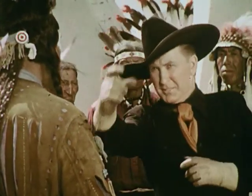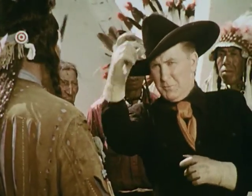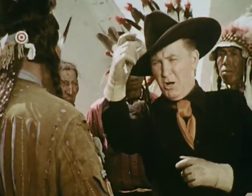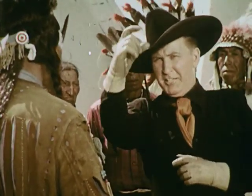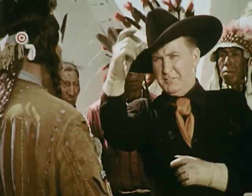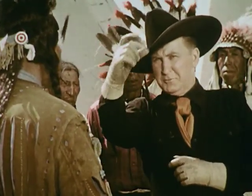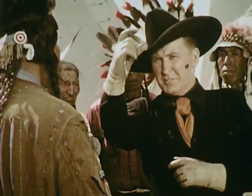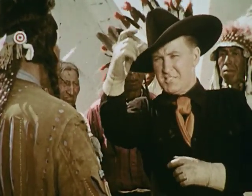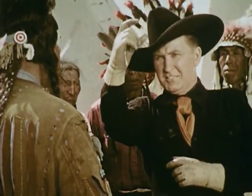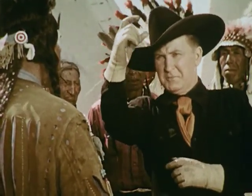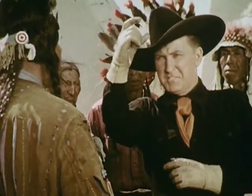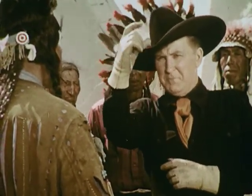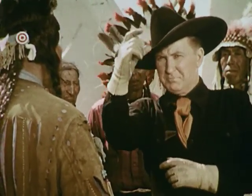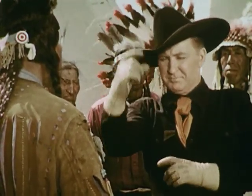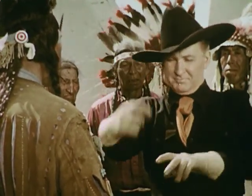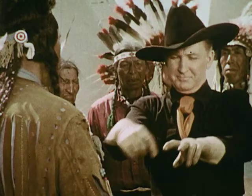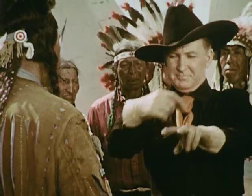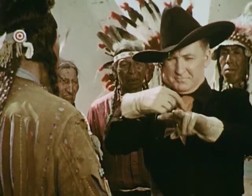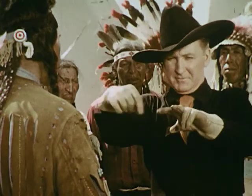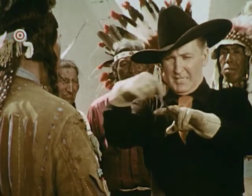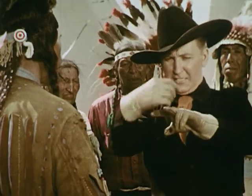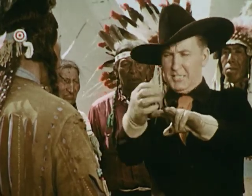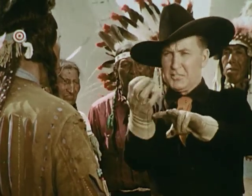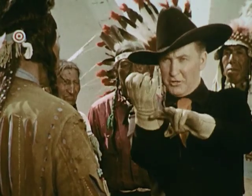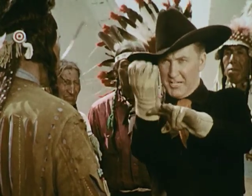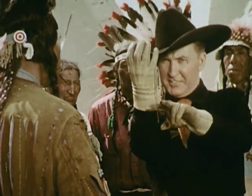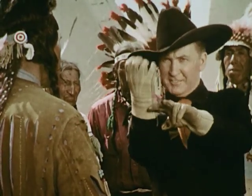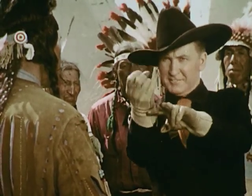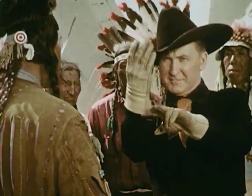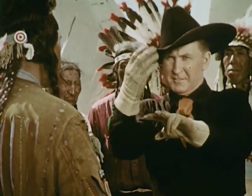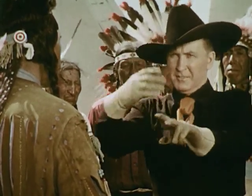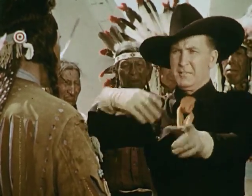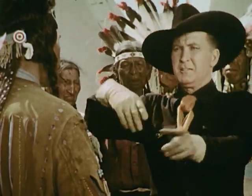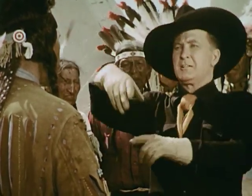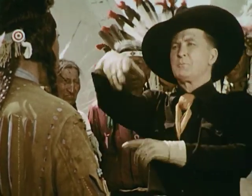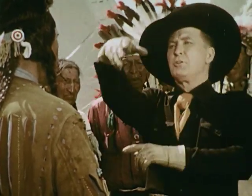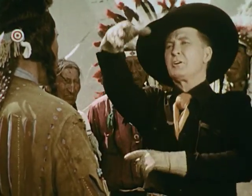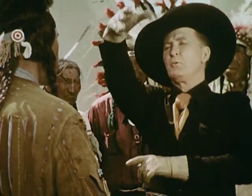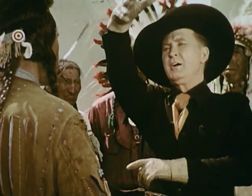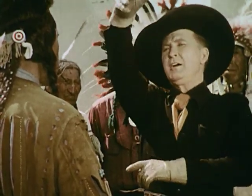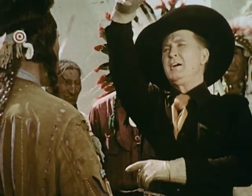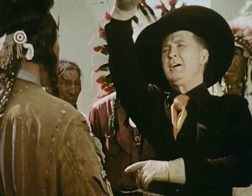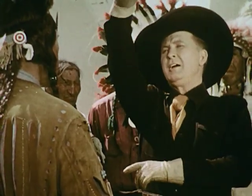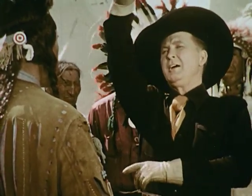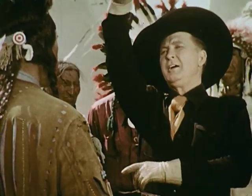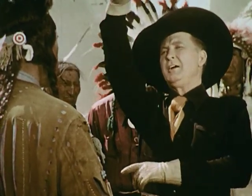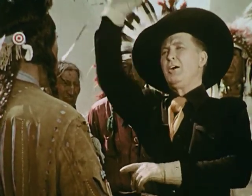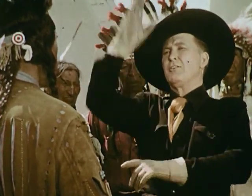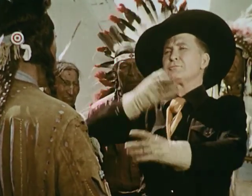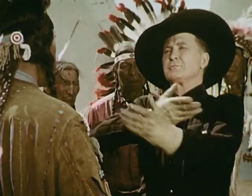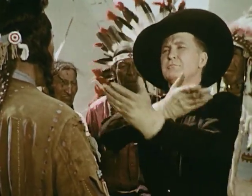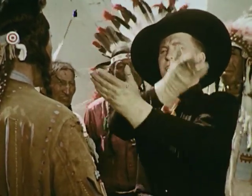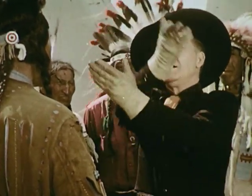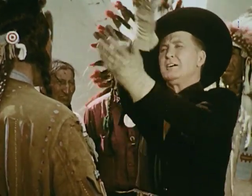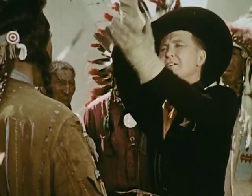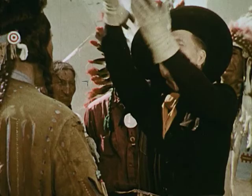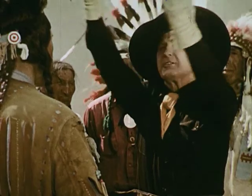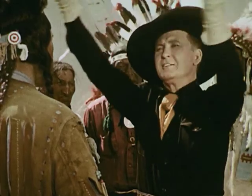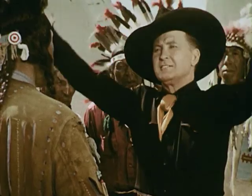In the morning, when the sun comes up, I'll get on the train. I'm going way off to a far country.